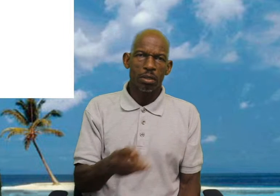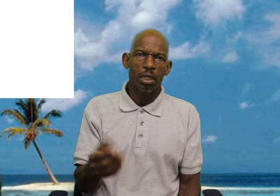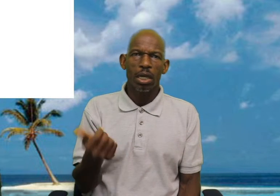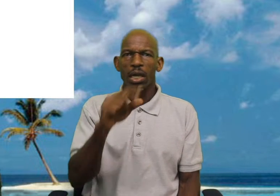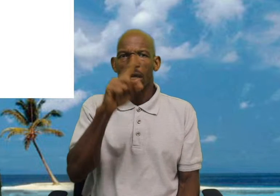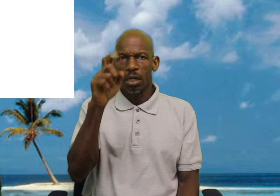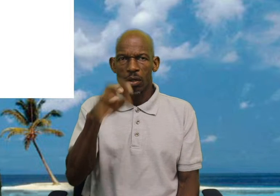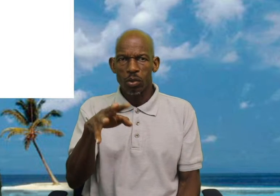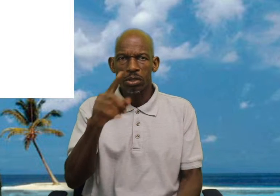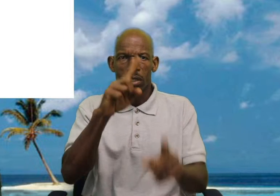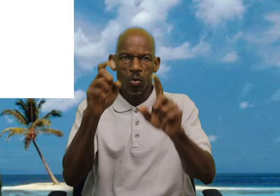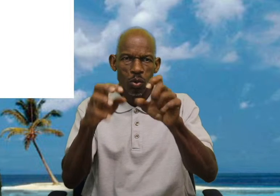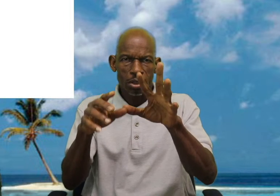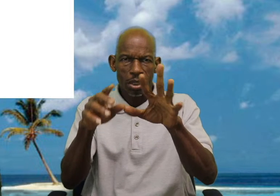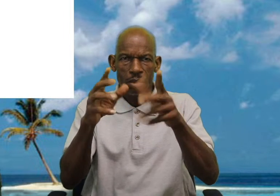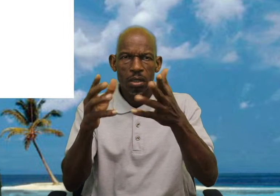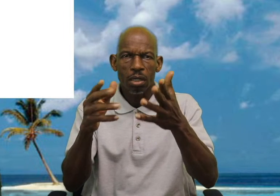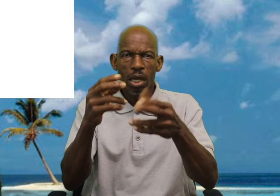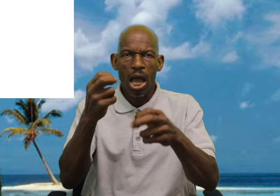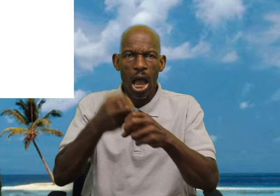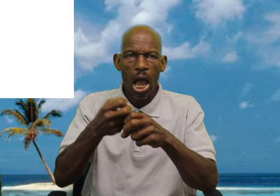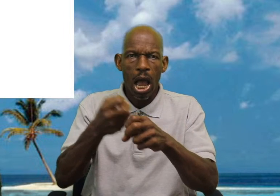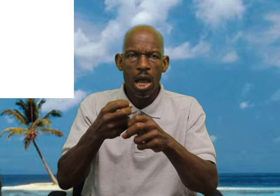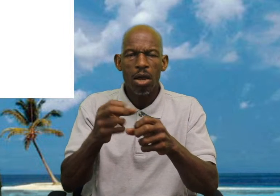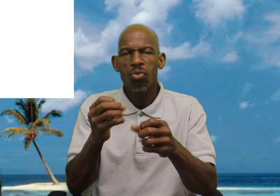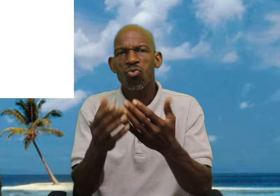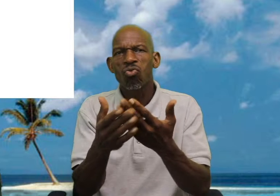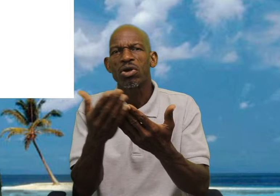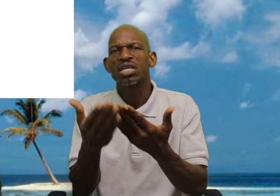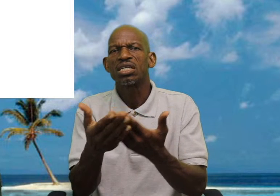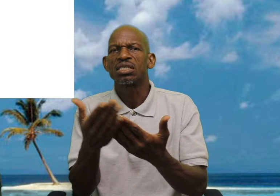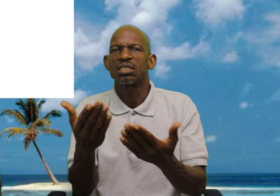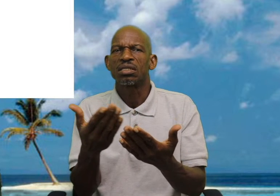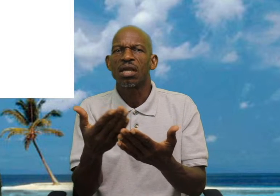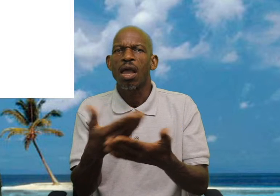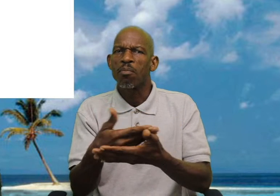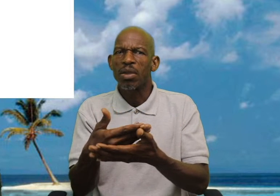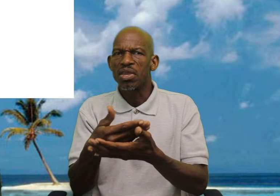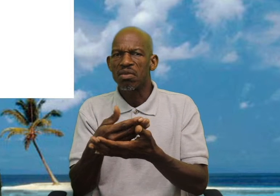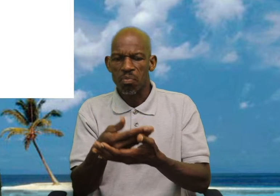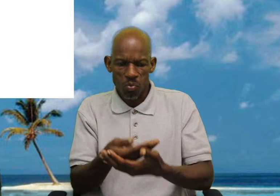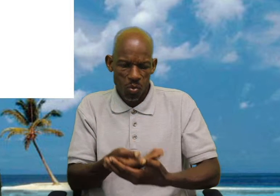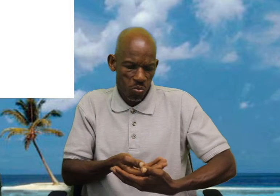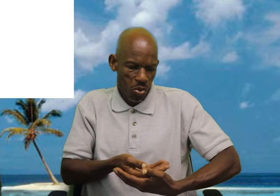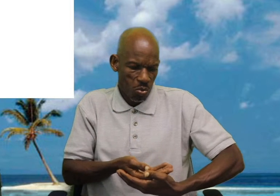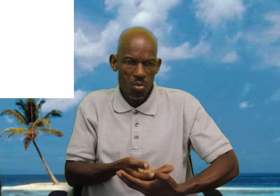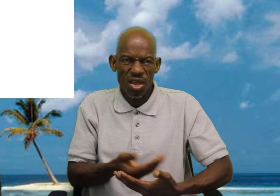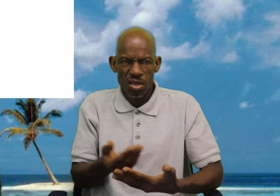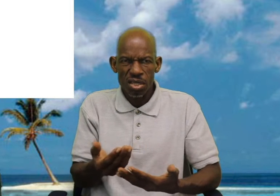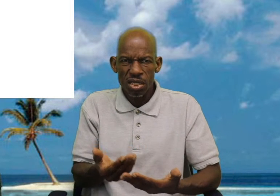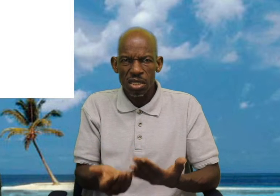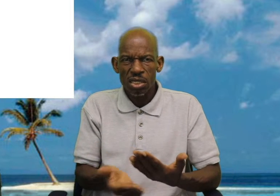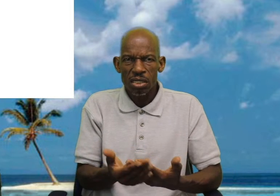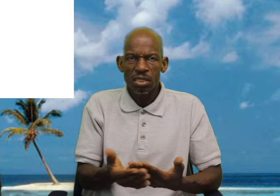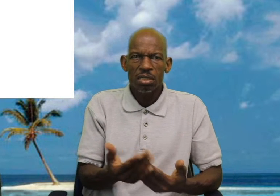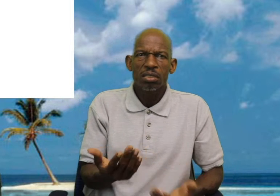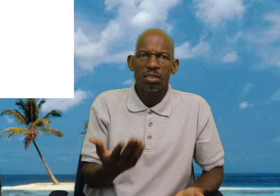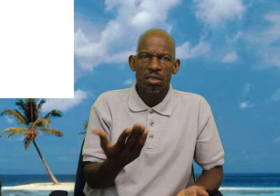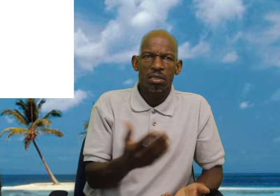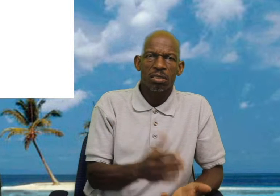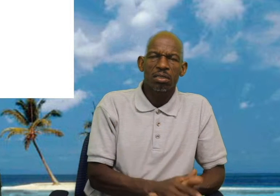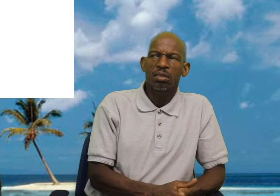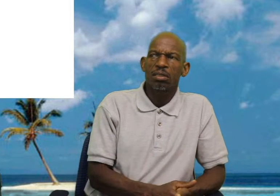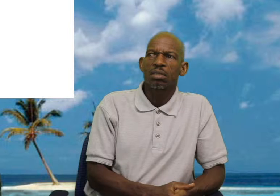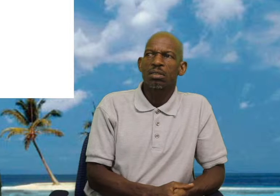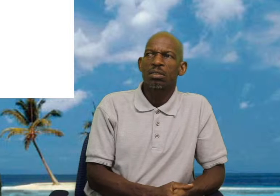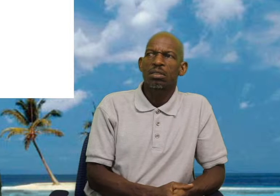Is that an easy thing to do? To find the sentence and circle the pronoun and then tell me what word can I use instead of